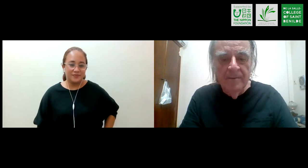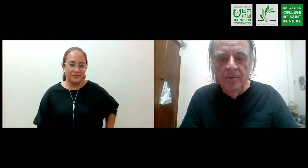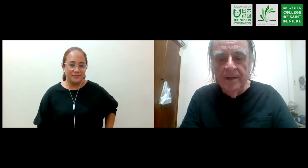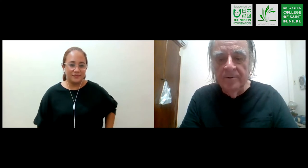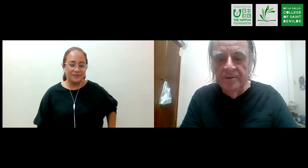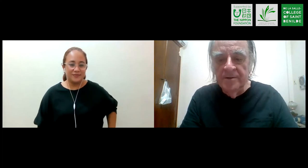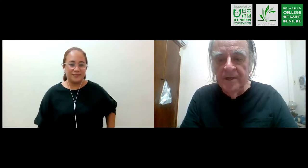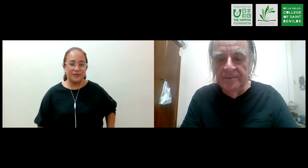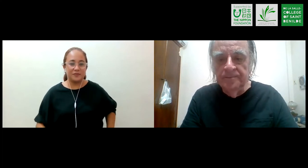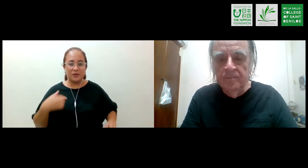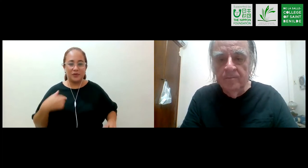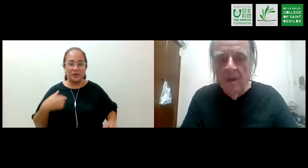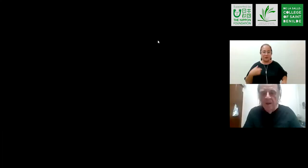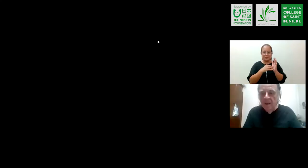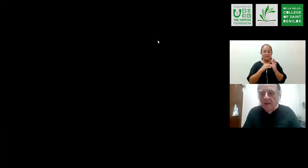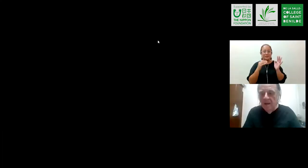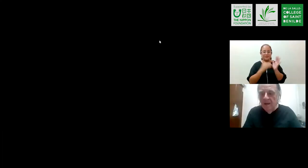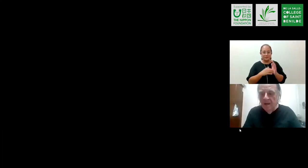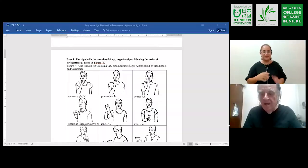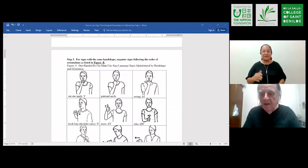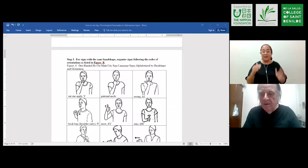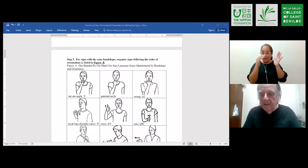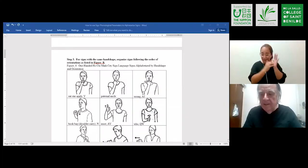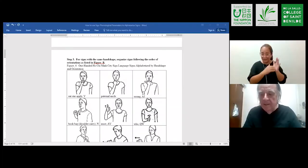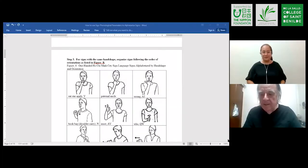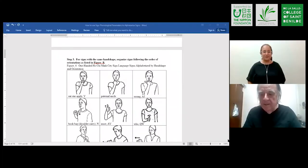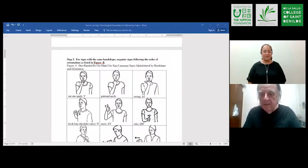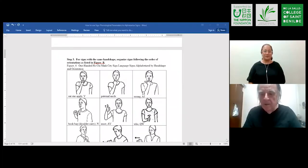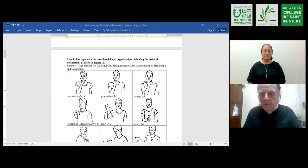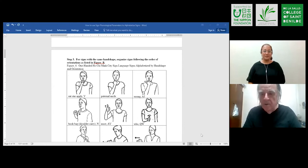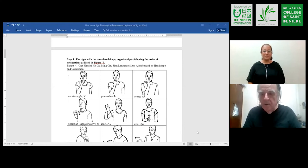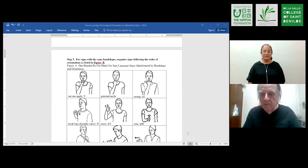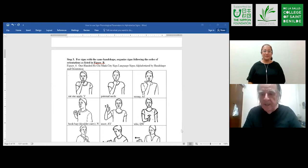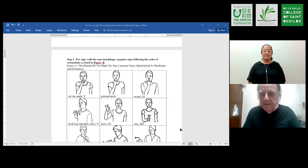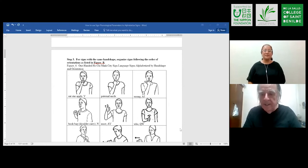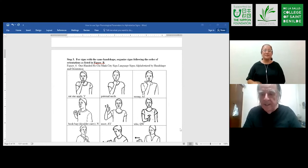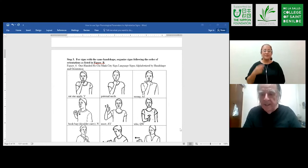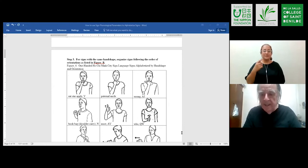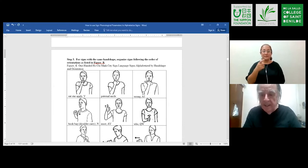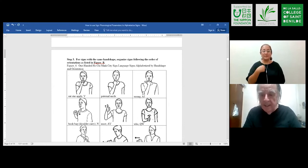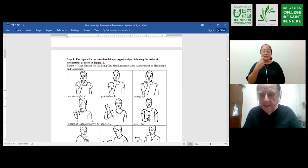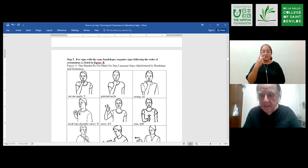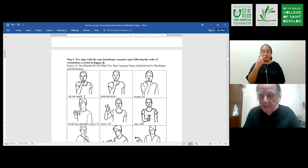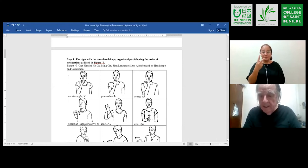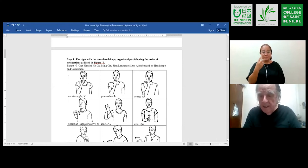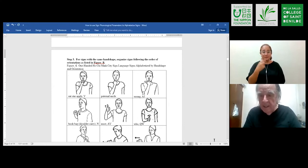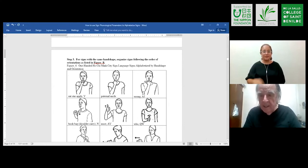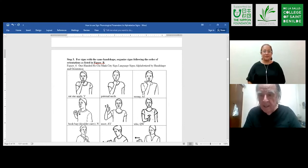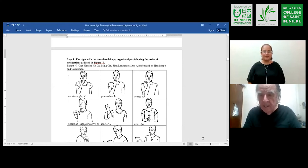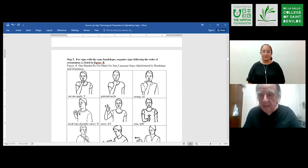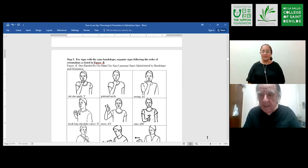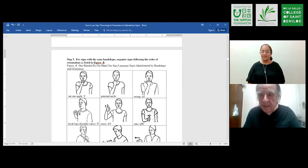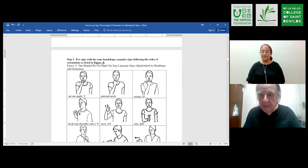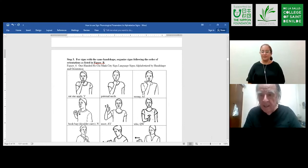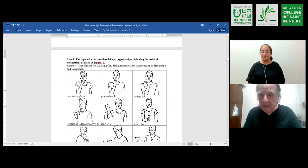Okay, let me go back through this again. All right, so basically,